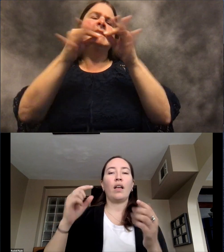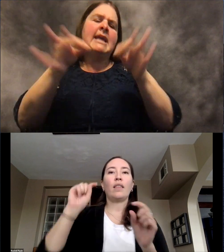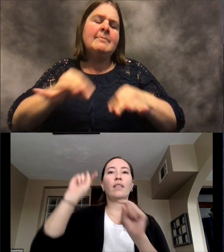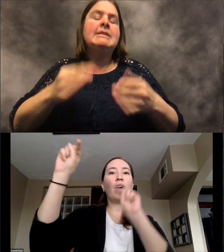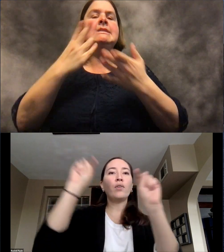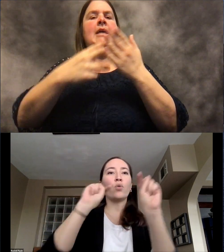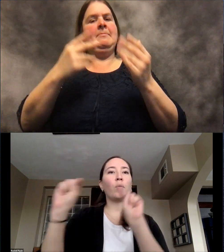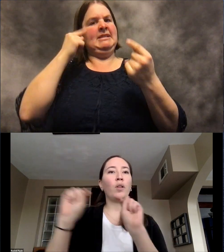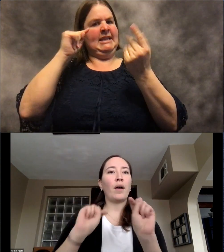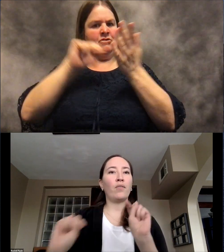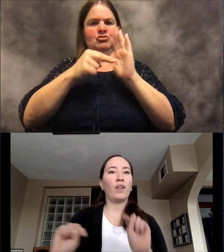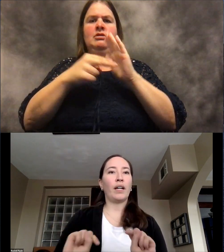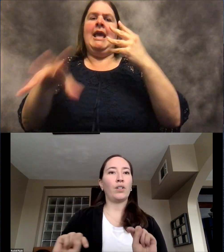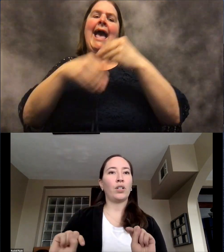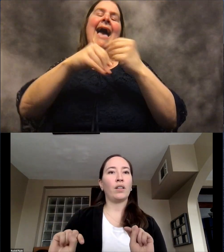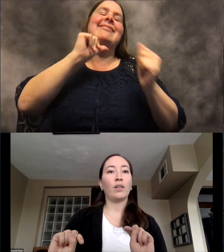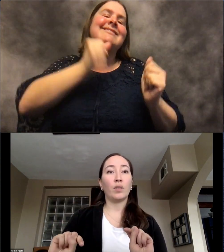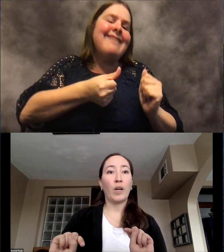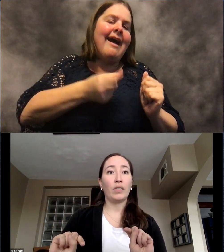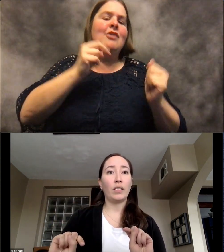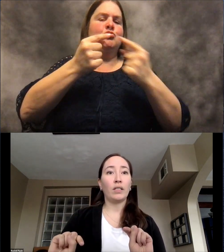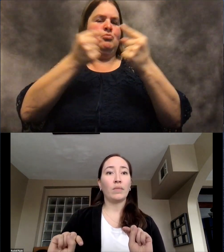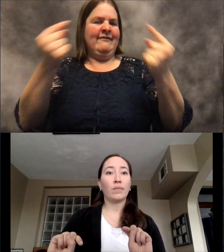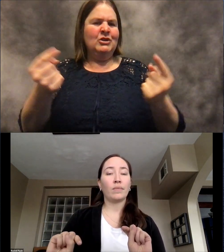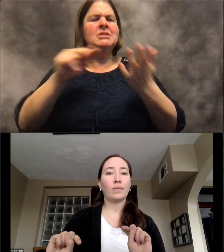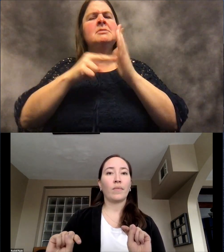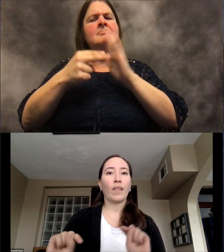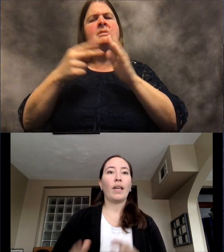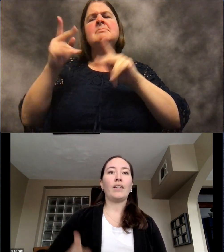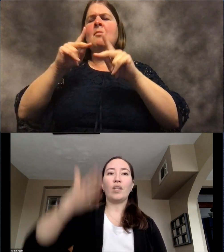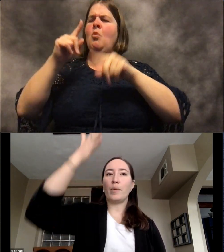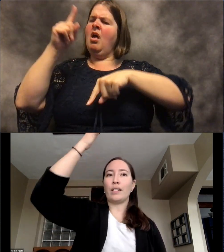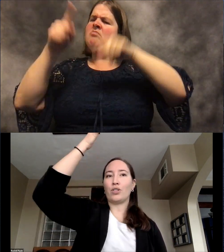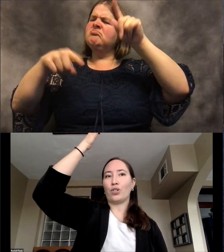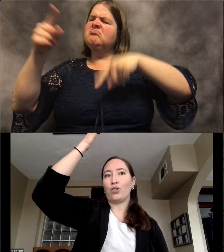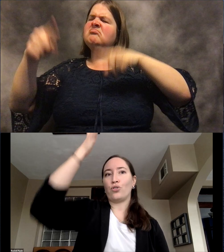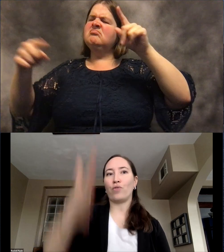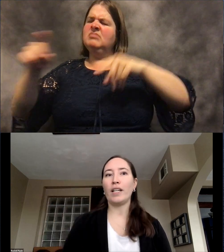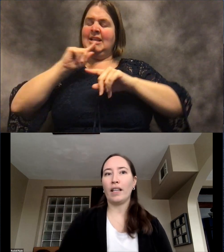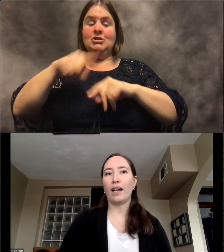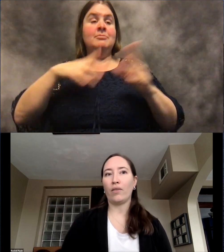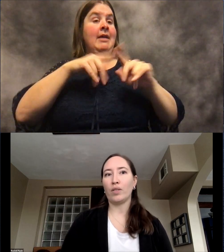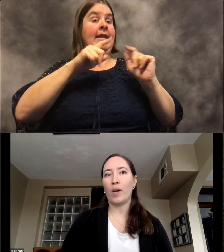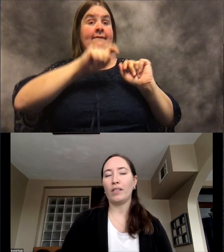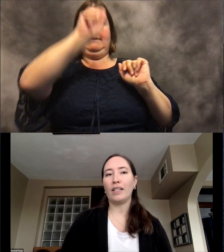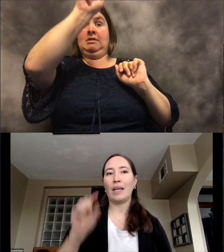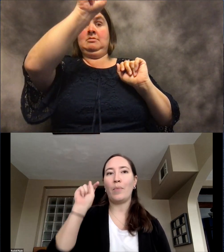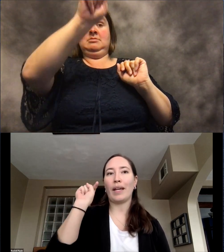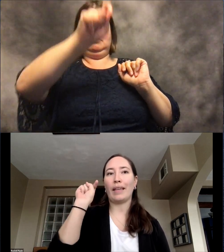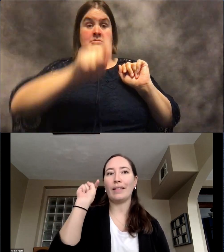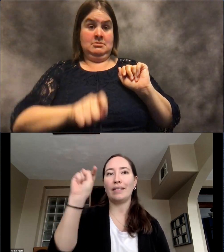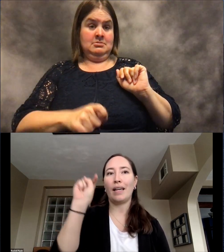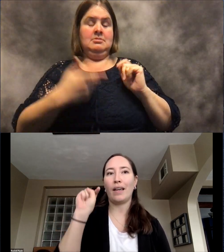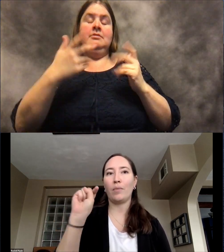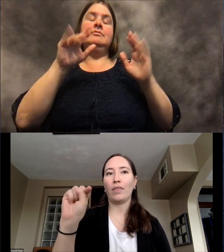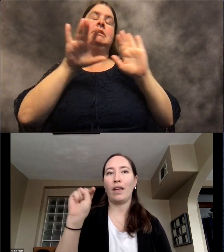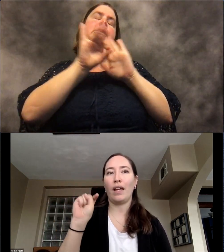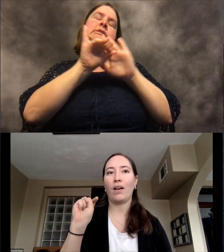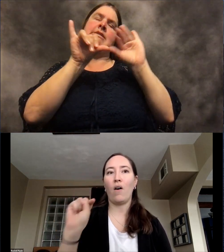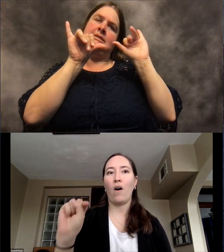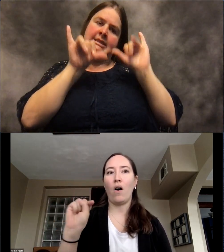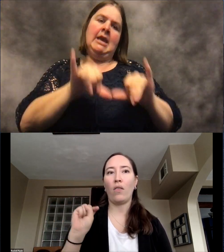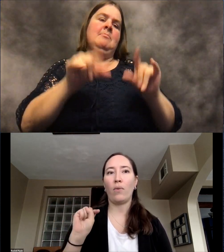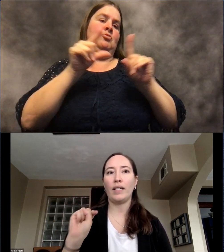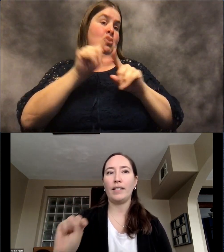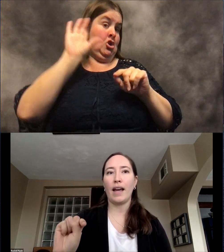scored, they'll have a normal amount of variation in their responses. If somebody is just straight lining responses and picking the same